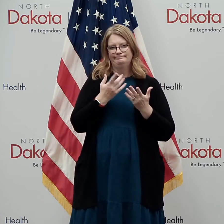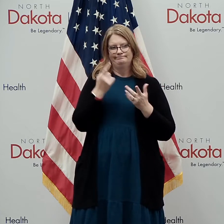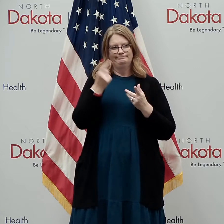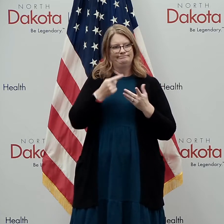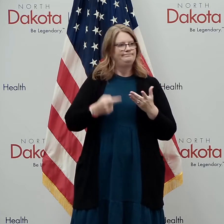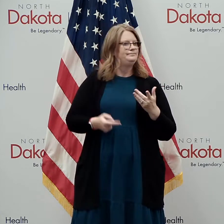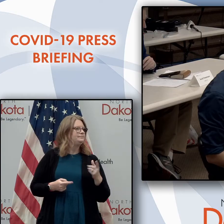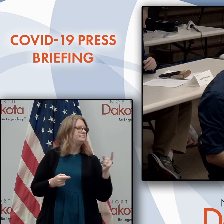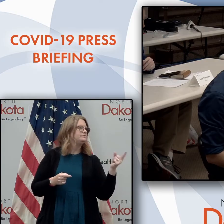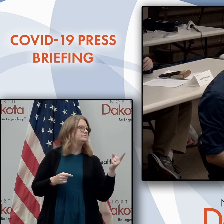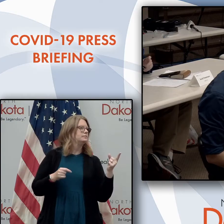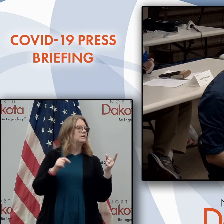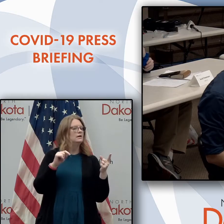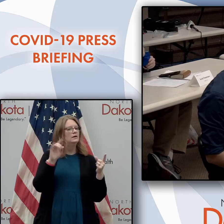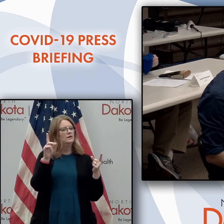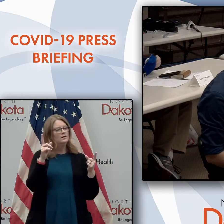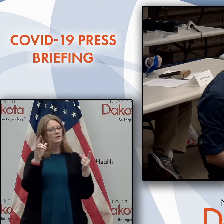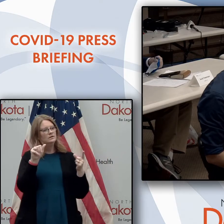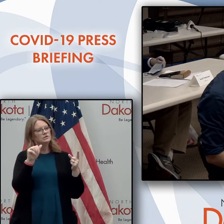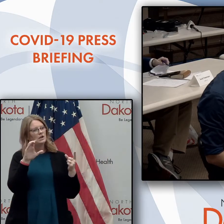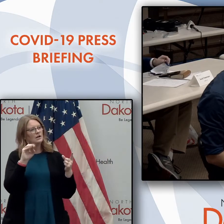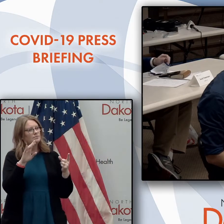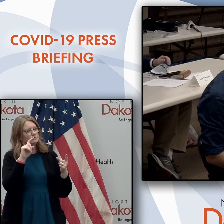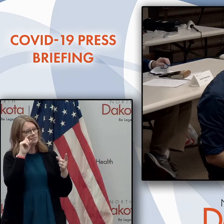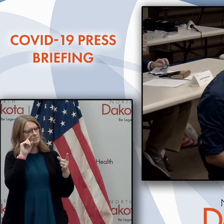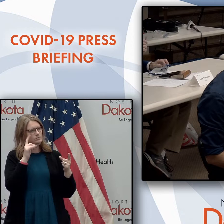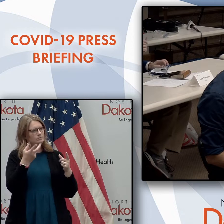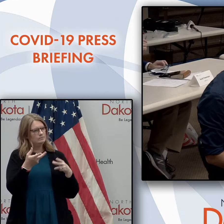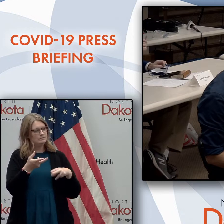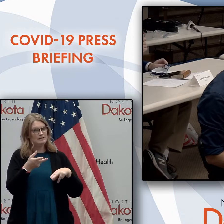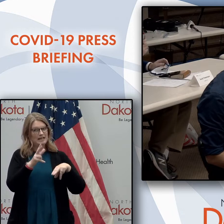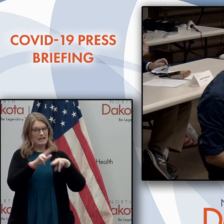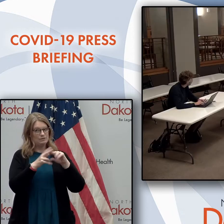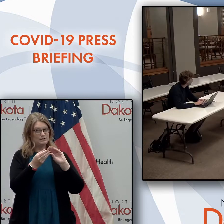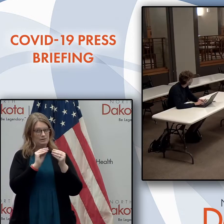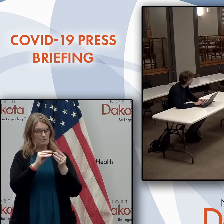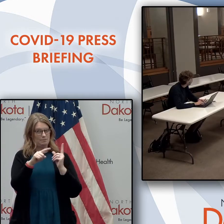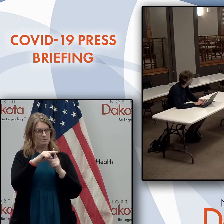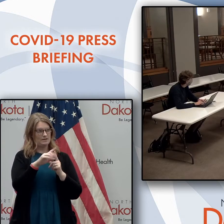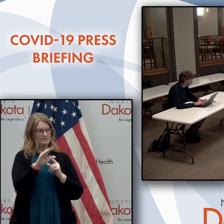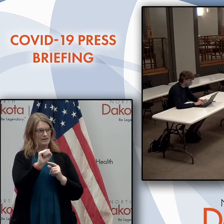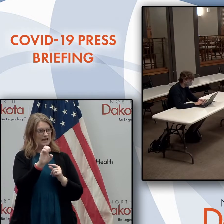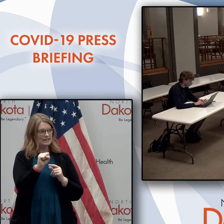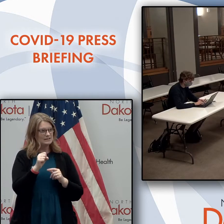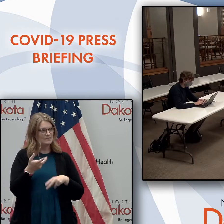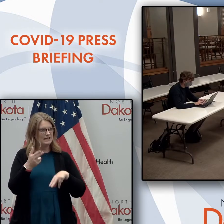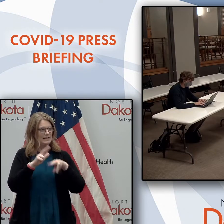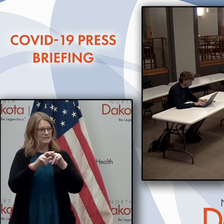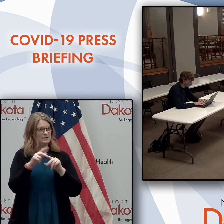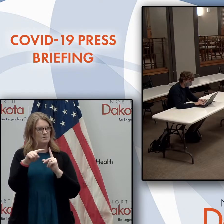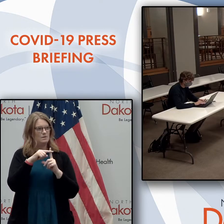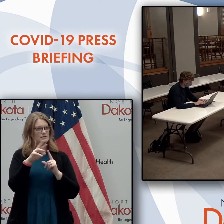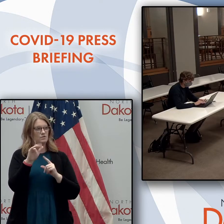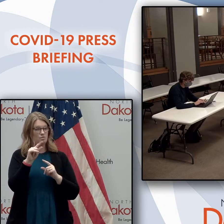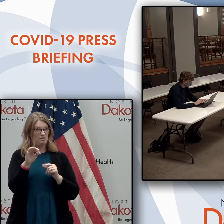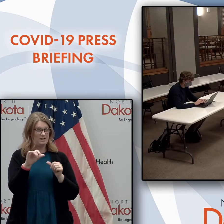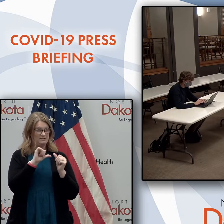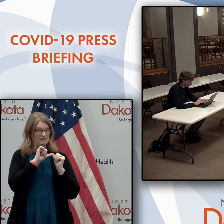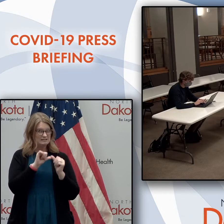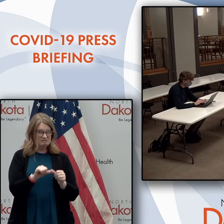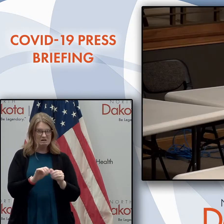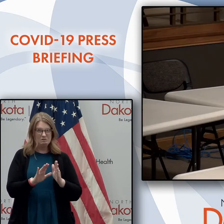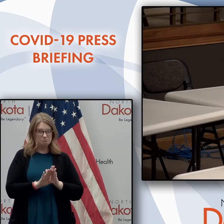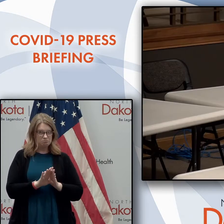Jacob? Governor, going off of that, the increase in positive cases and increase in positive rate, been going on for a little while, nothing